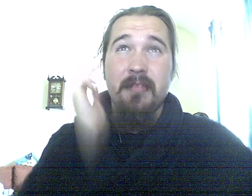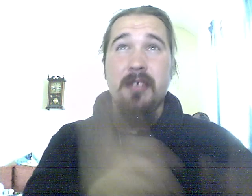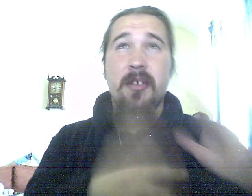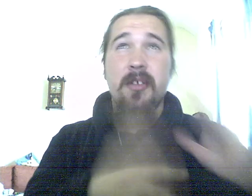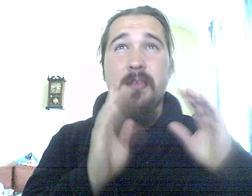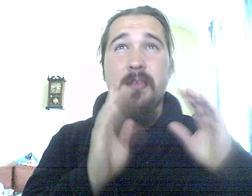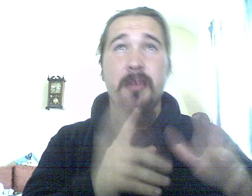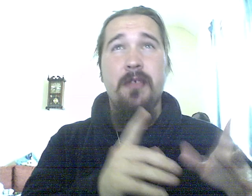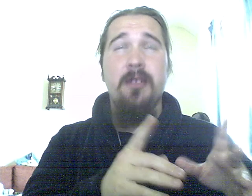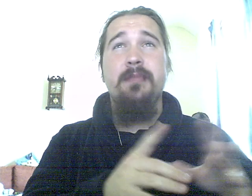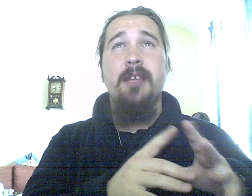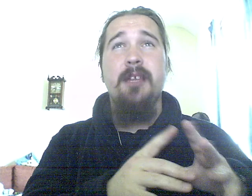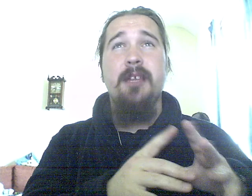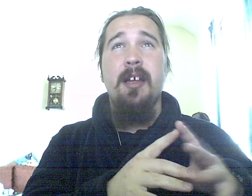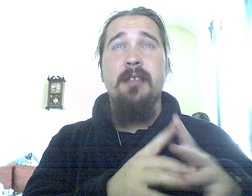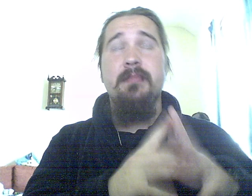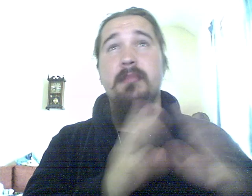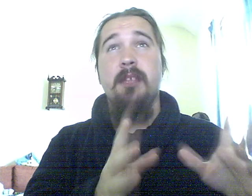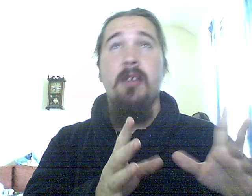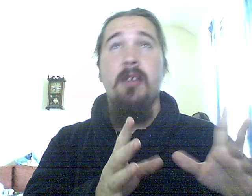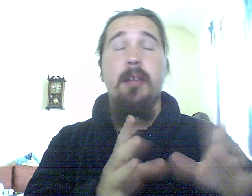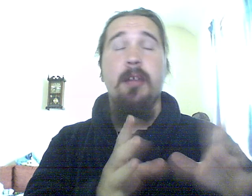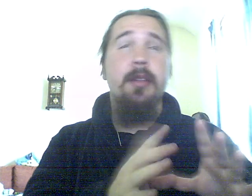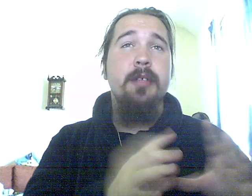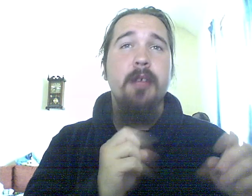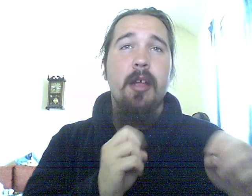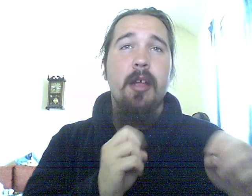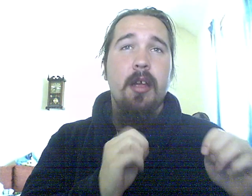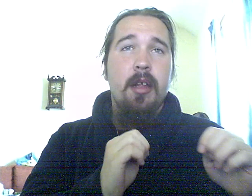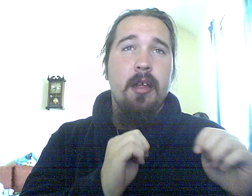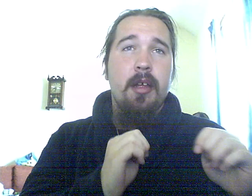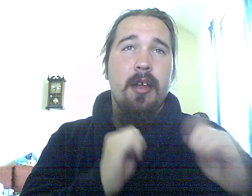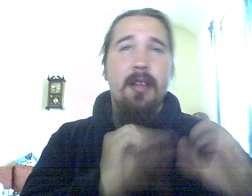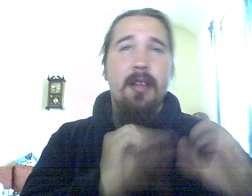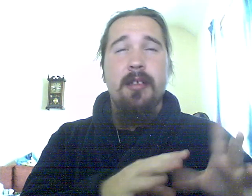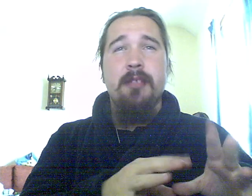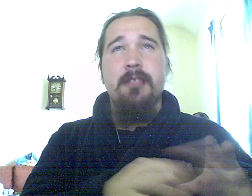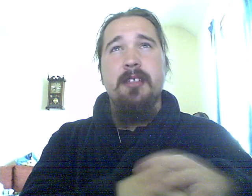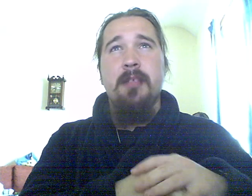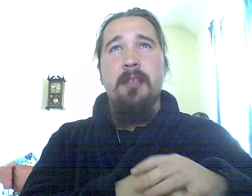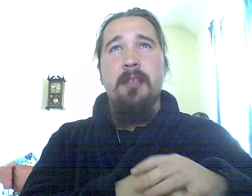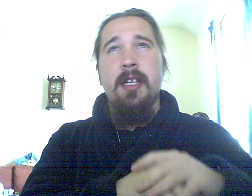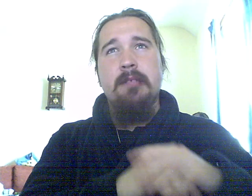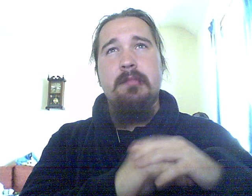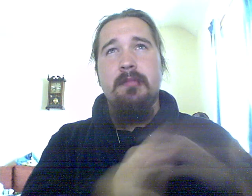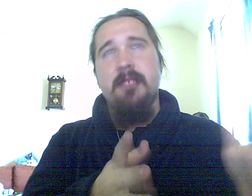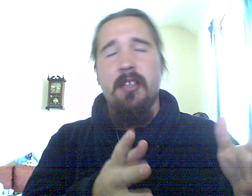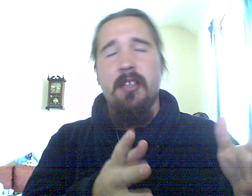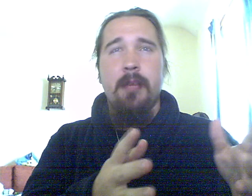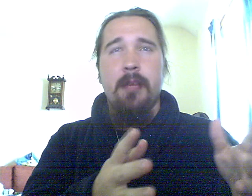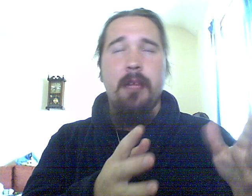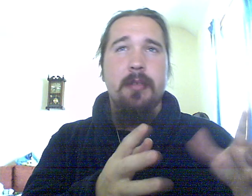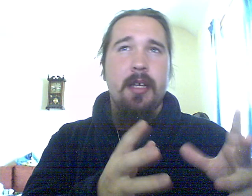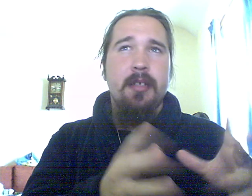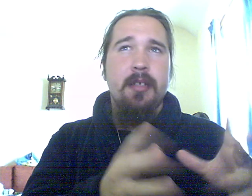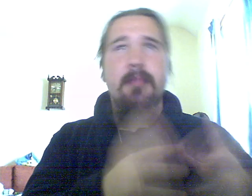Mila Kunis, beautiful and incredible in this. Justin Timberlake, still not buying him as an actor.